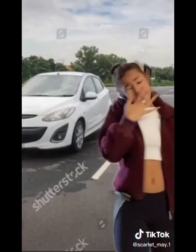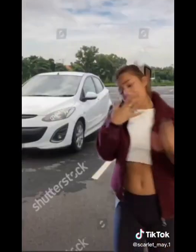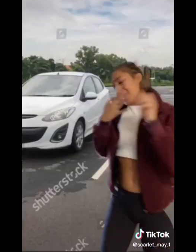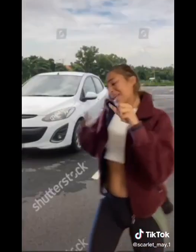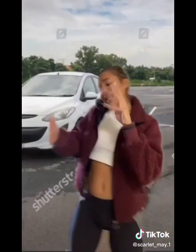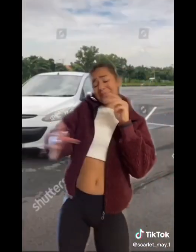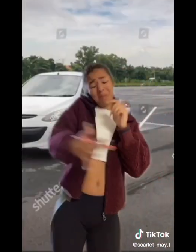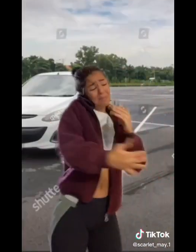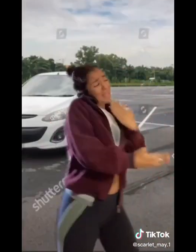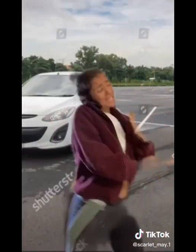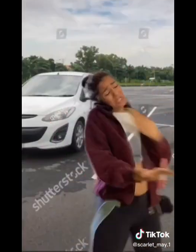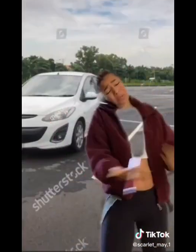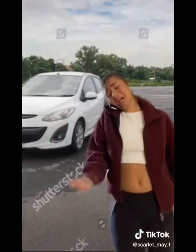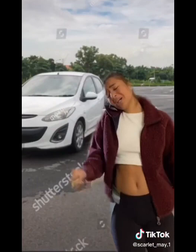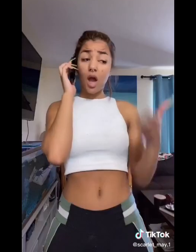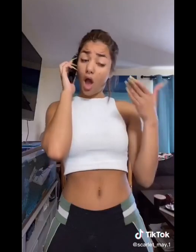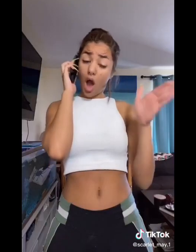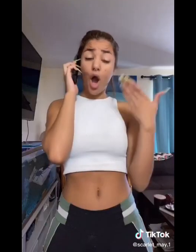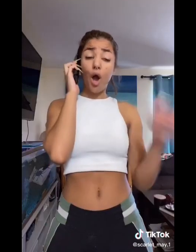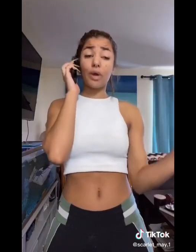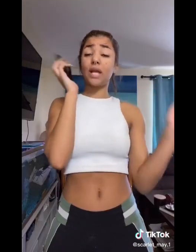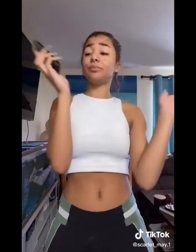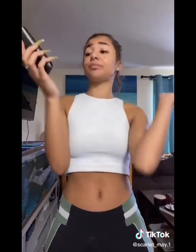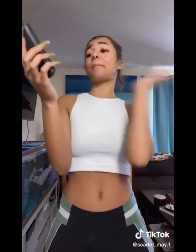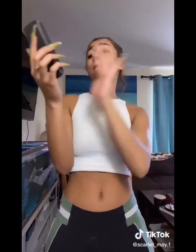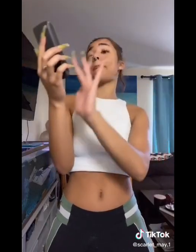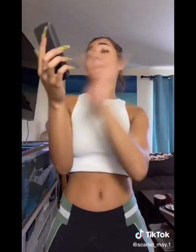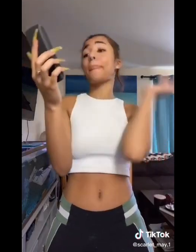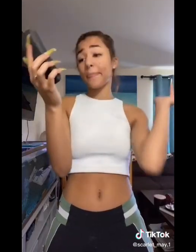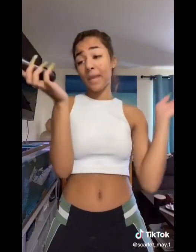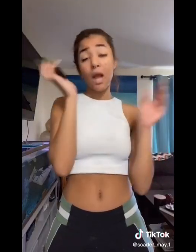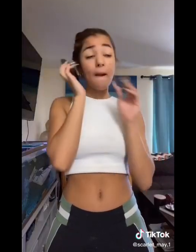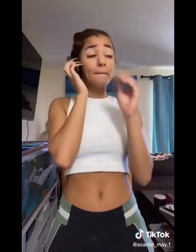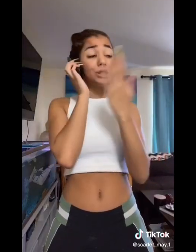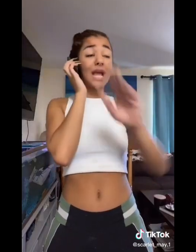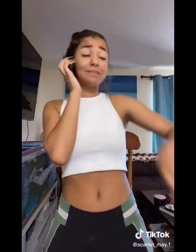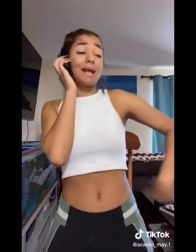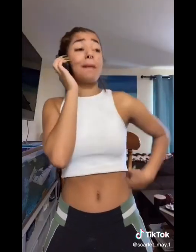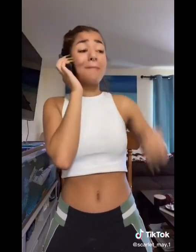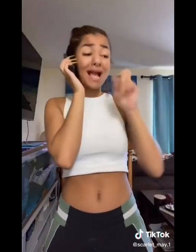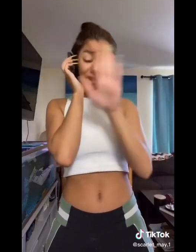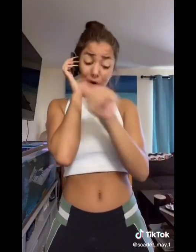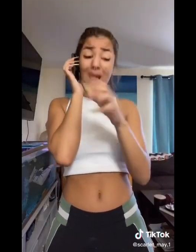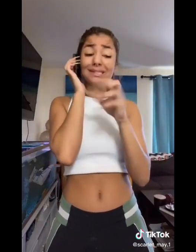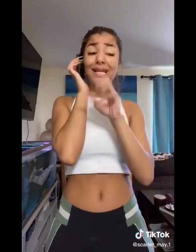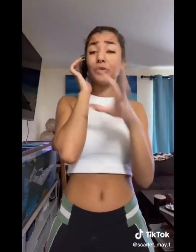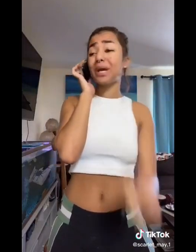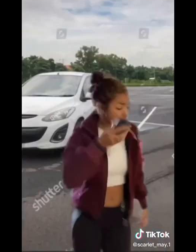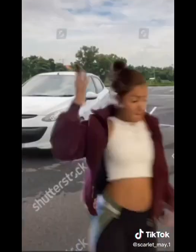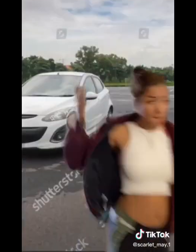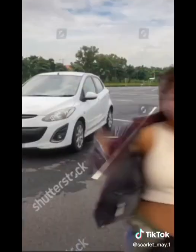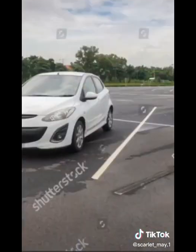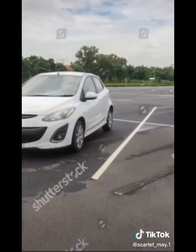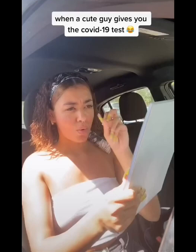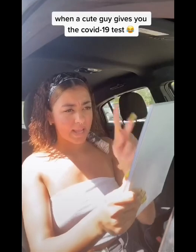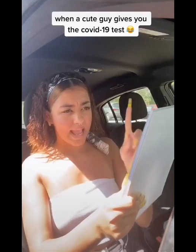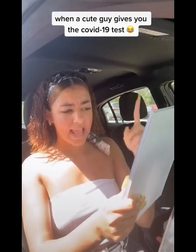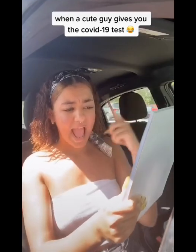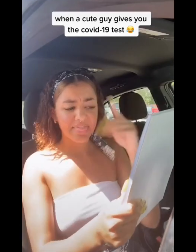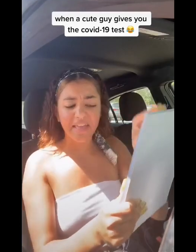Yes, ma'am. Thank you. All right. Put your hands behind your back because your ass getting arrested. I think I filled it